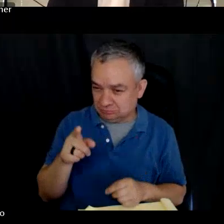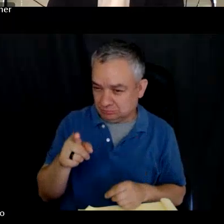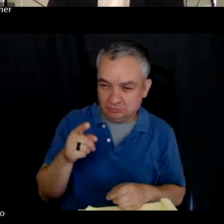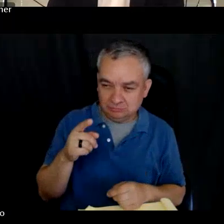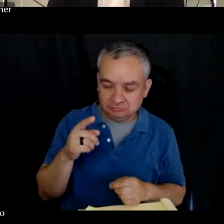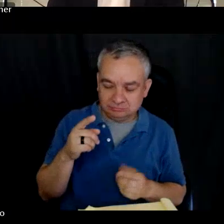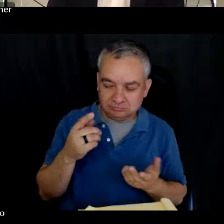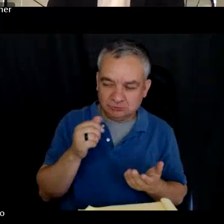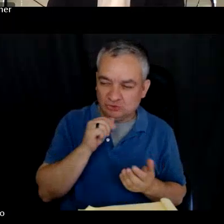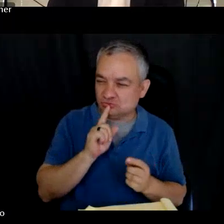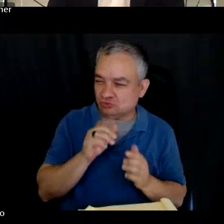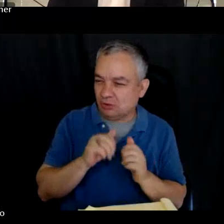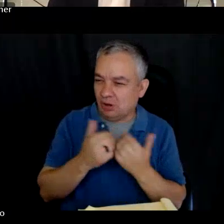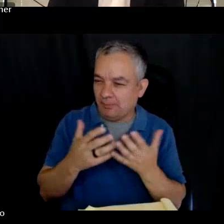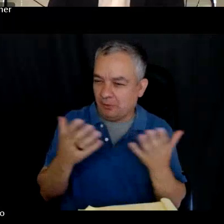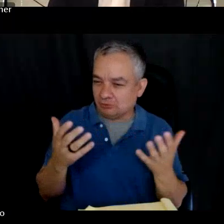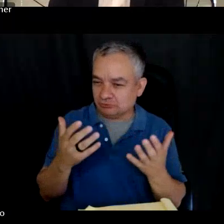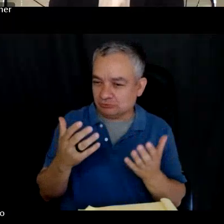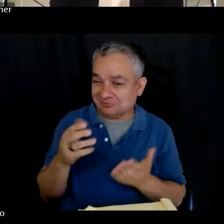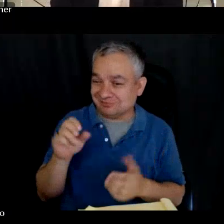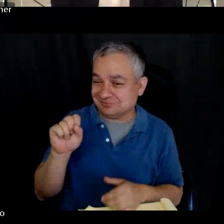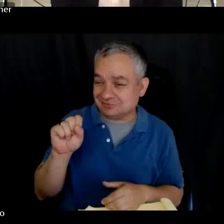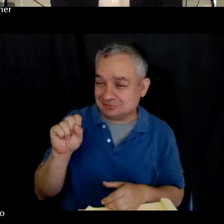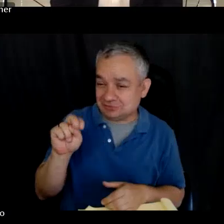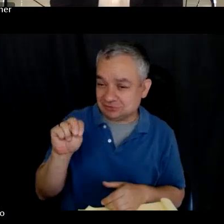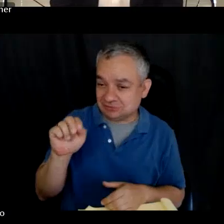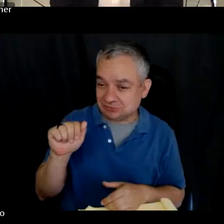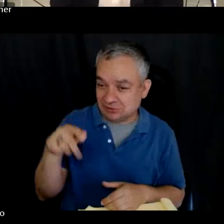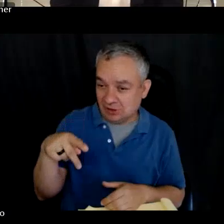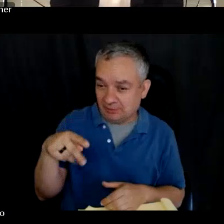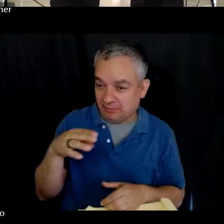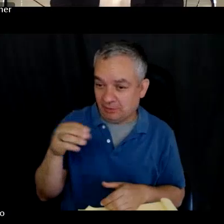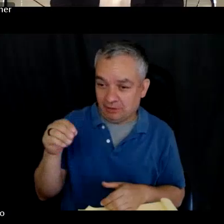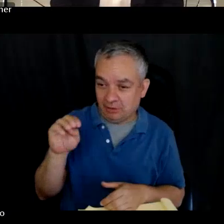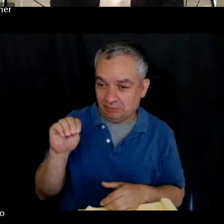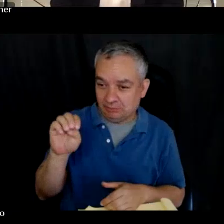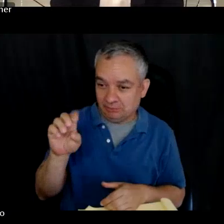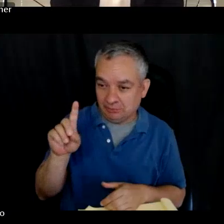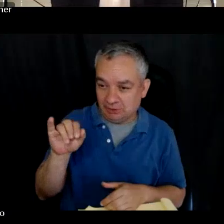aware that we're awaiting the new budget, but how much